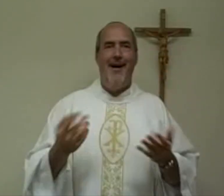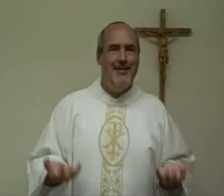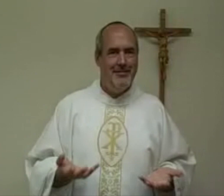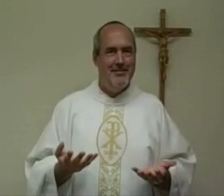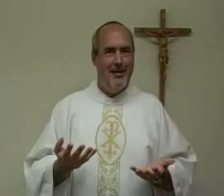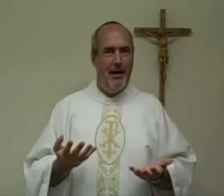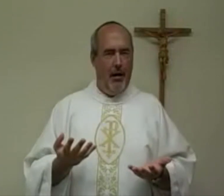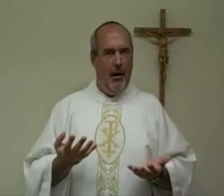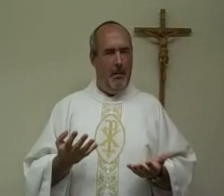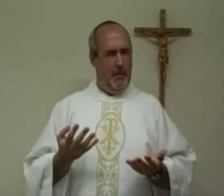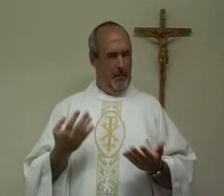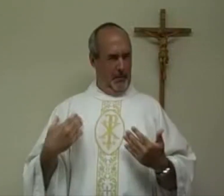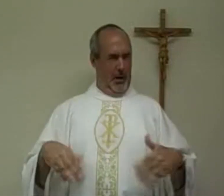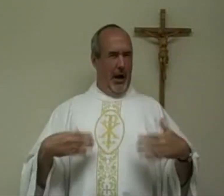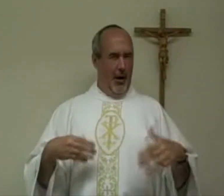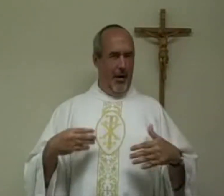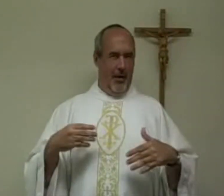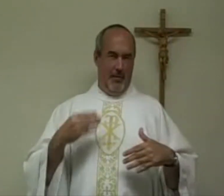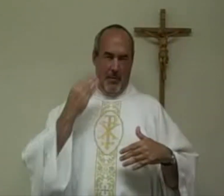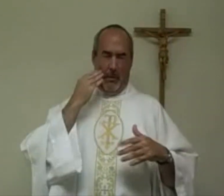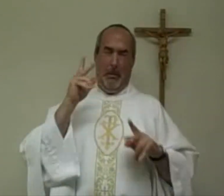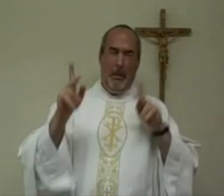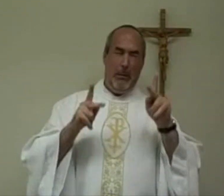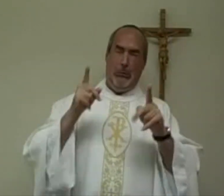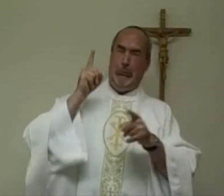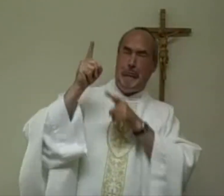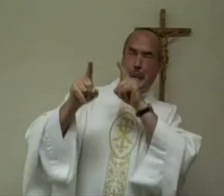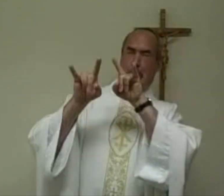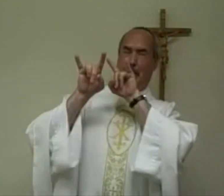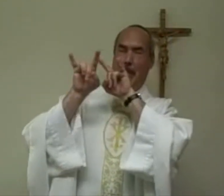and never again experience death.